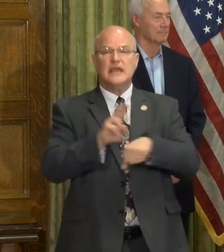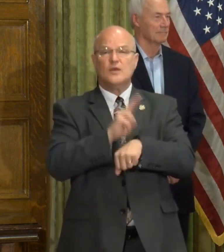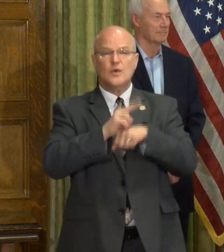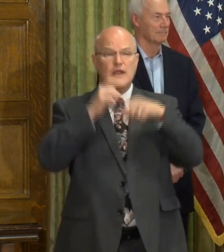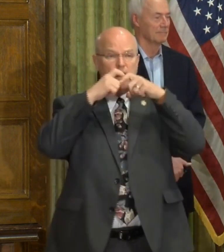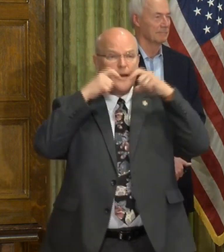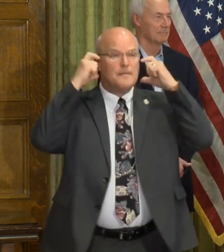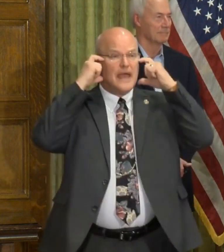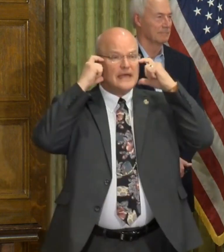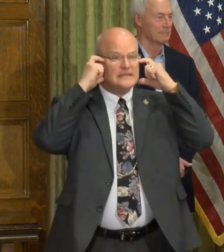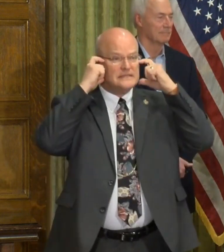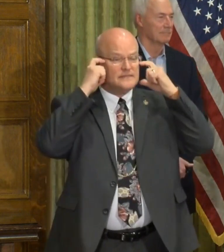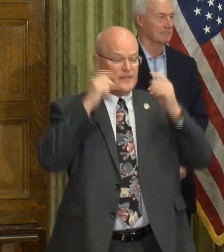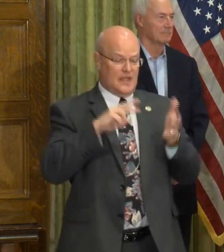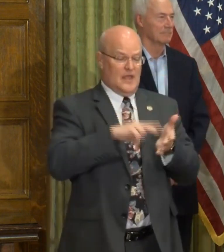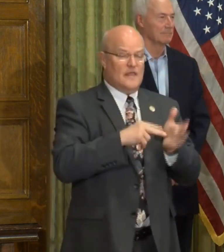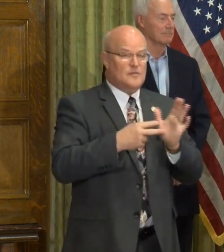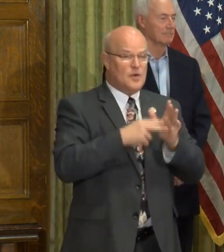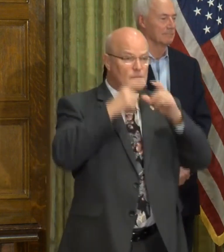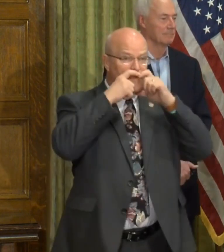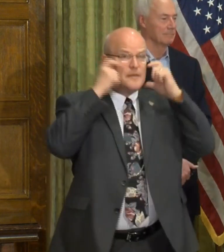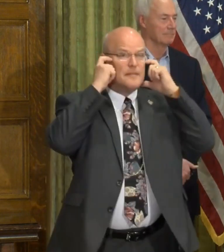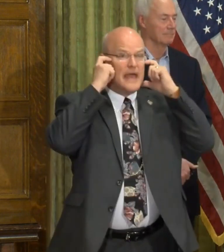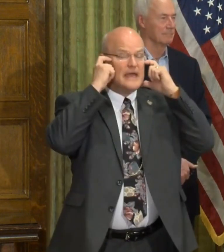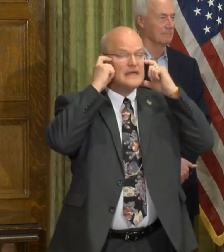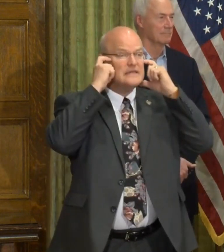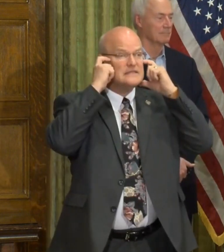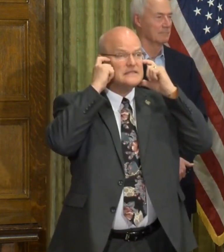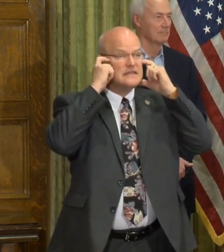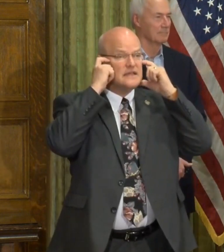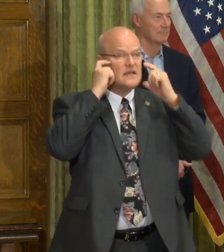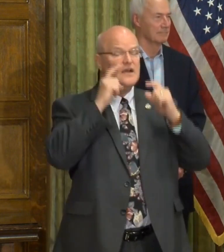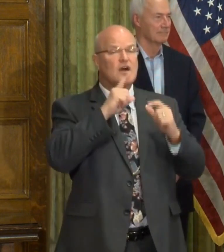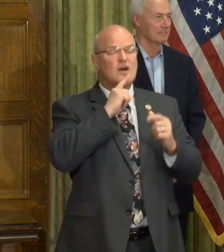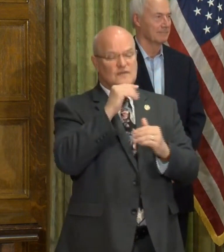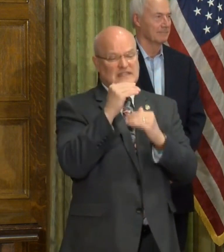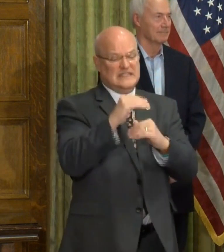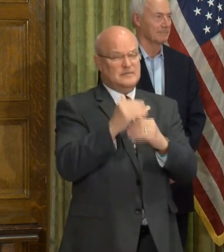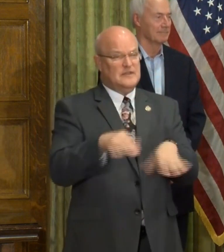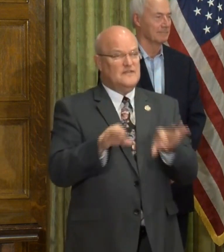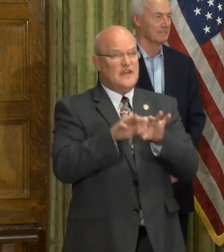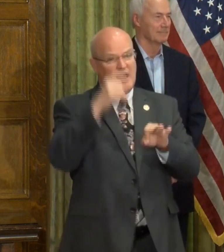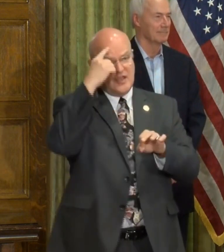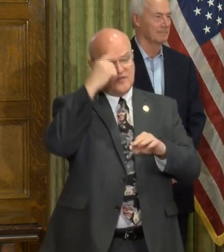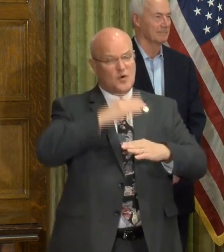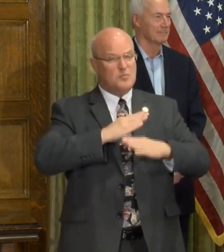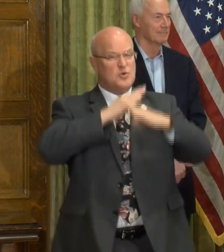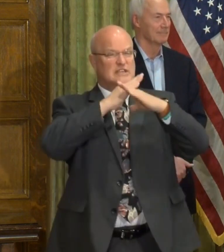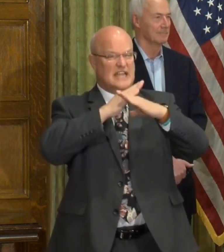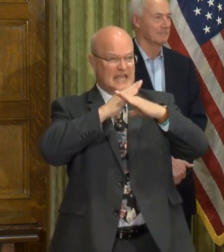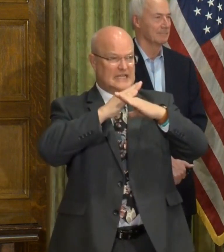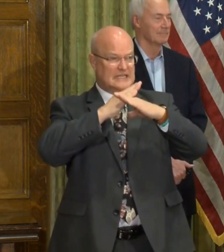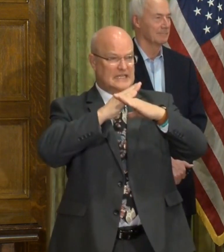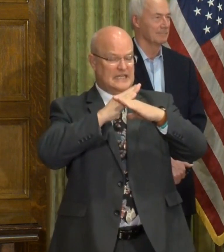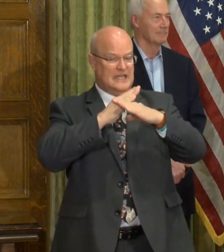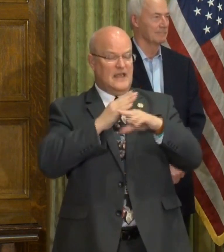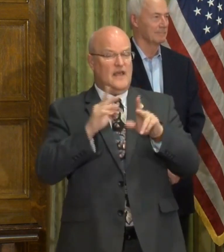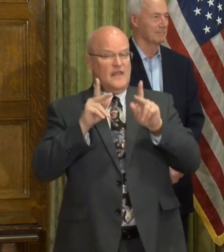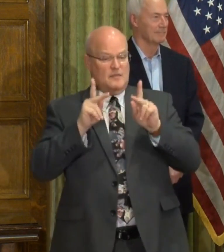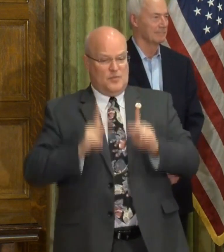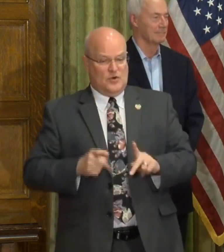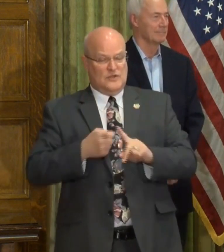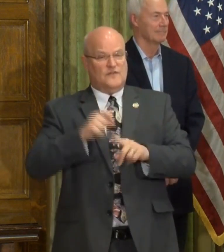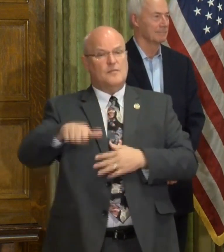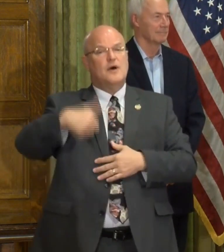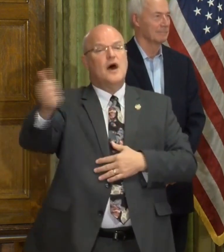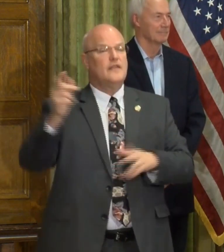can wear a mask. Now, the purpose of these masks, they are of limited value for protecting the wearer